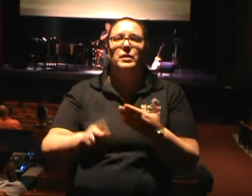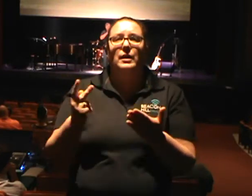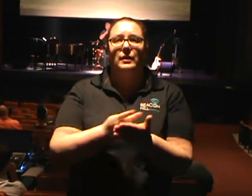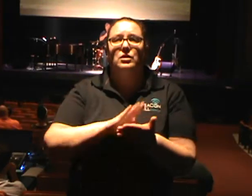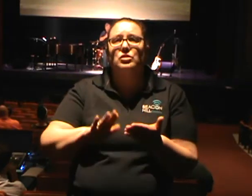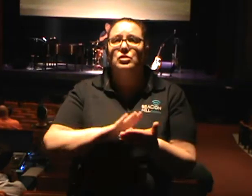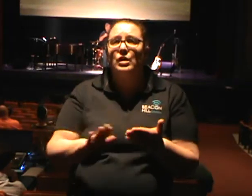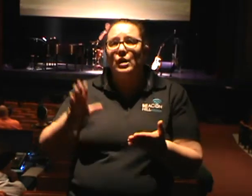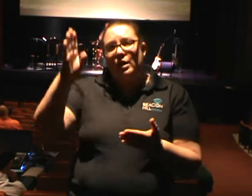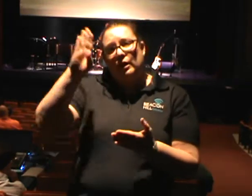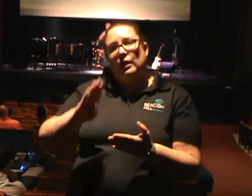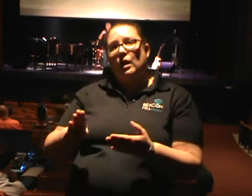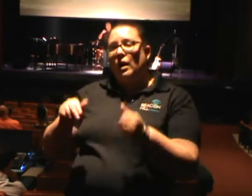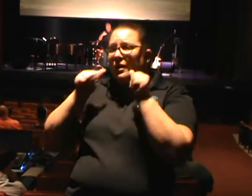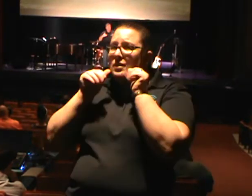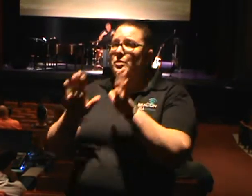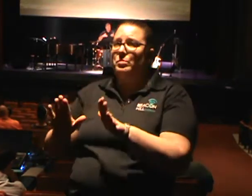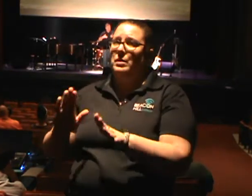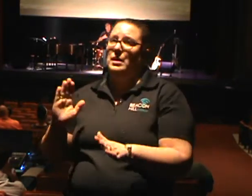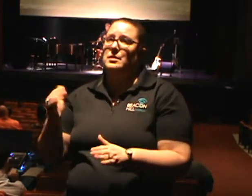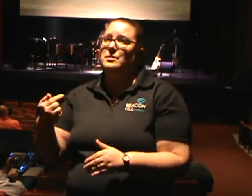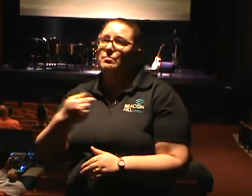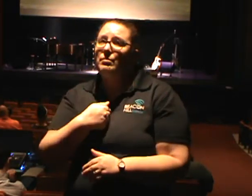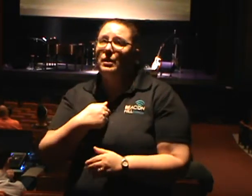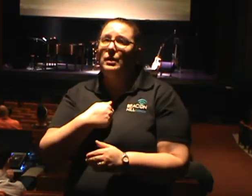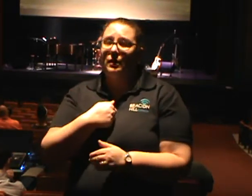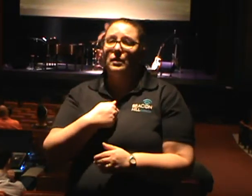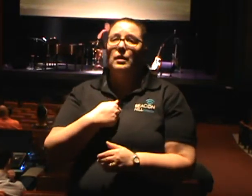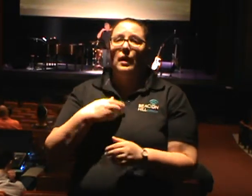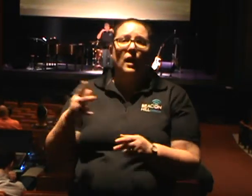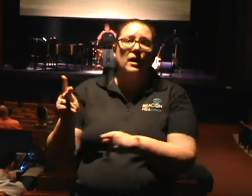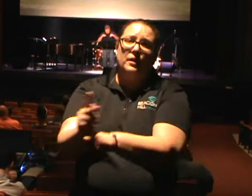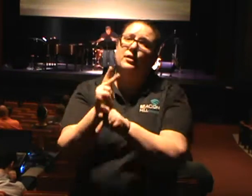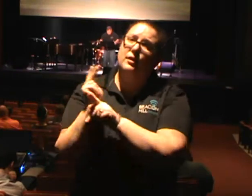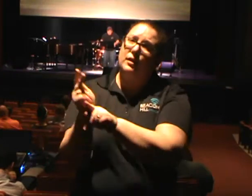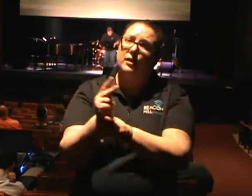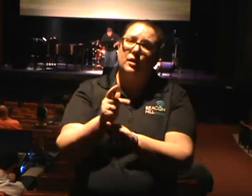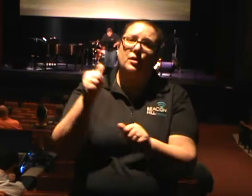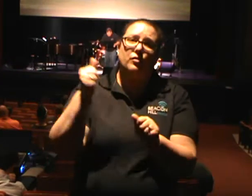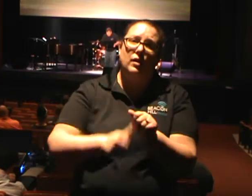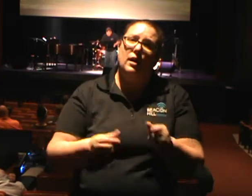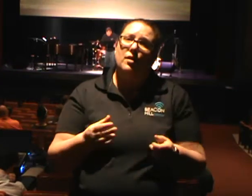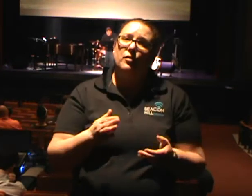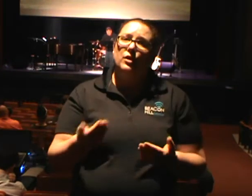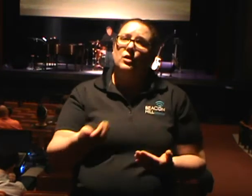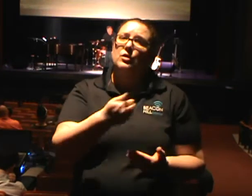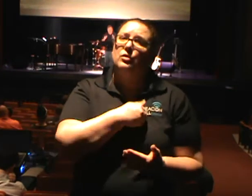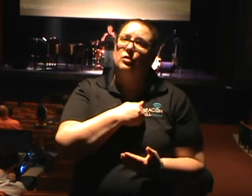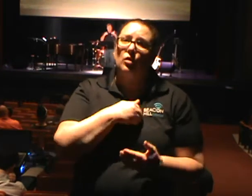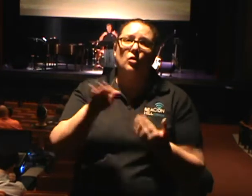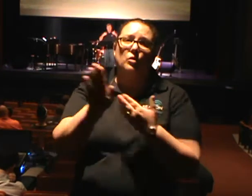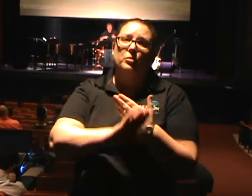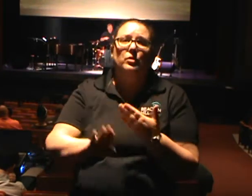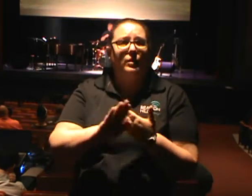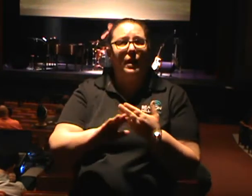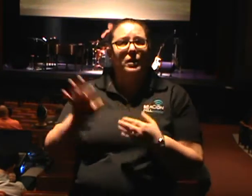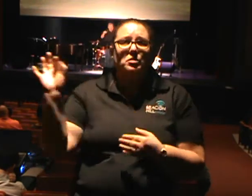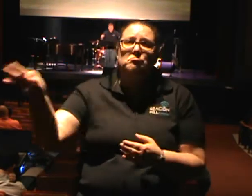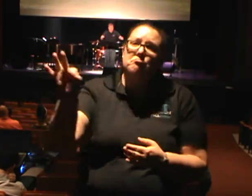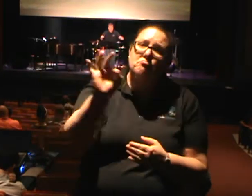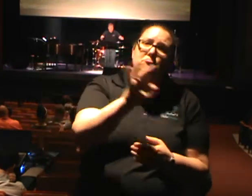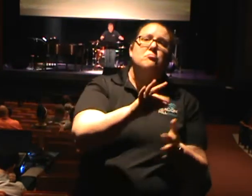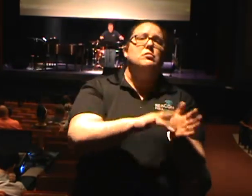for each soul that God has given me to protect and proclaim the word of God to. I am not